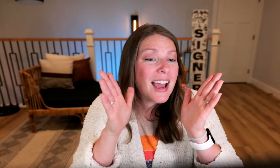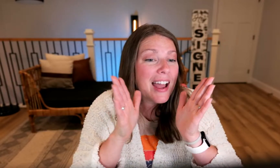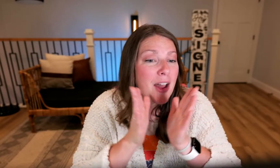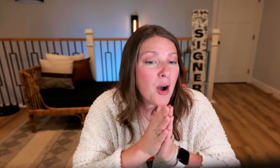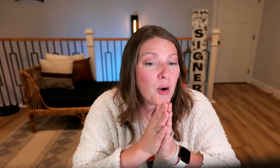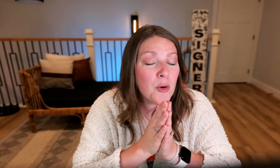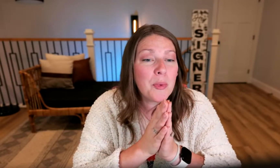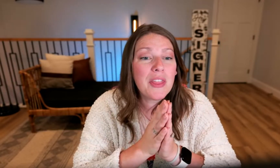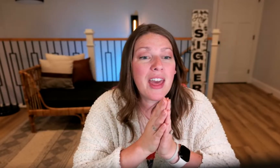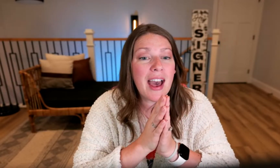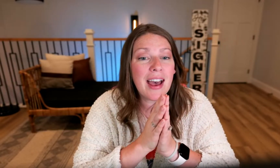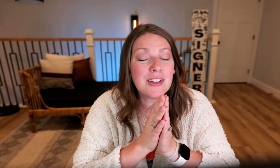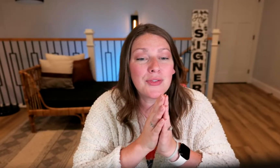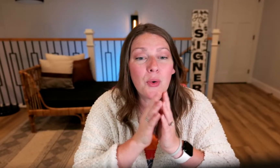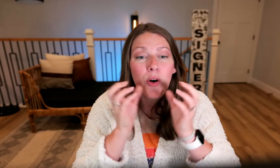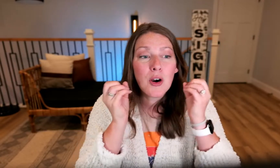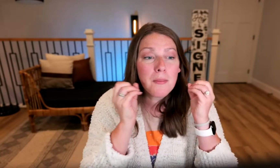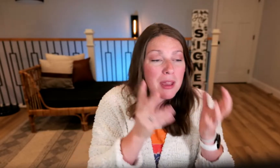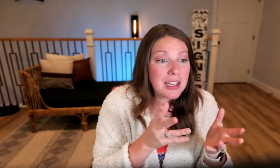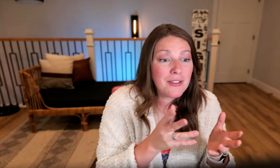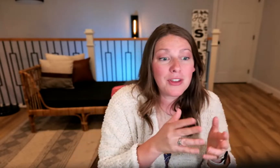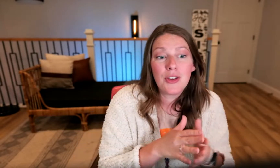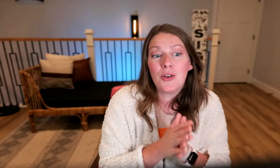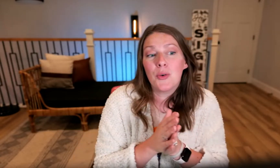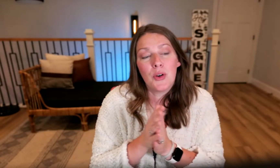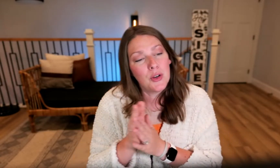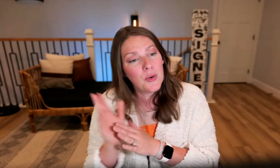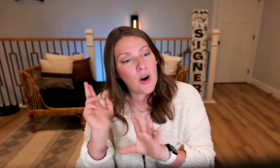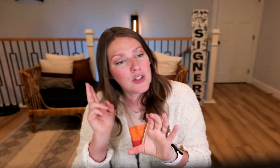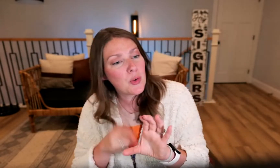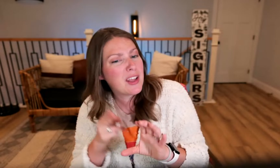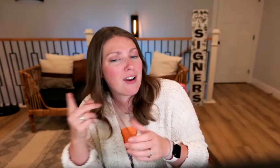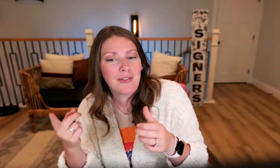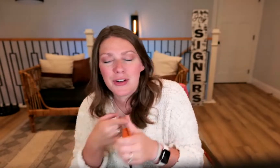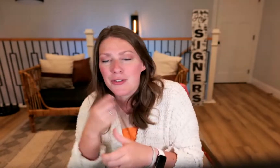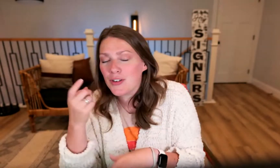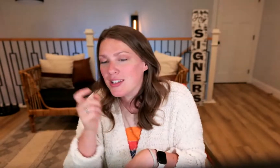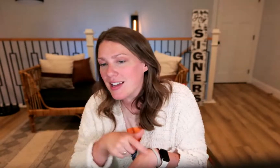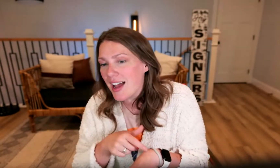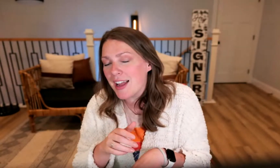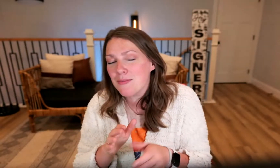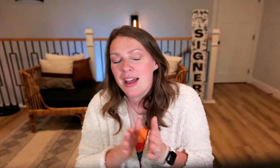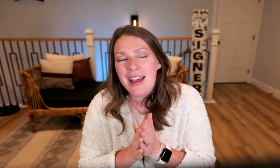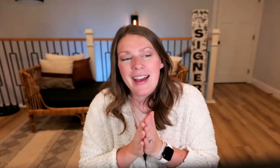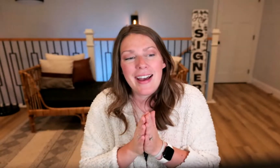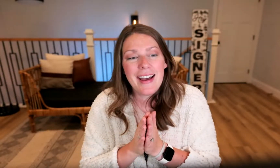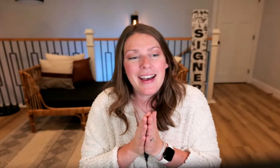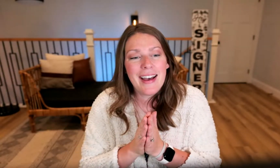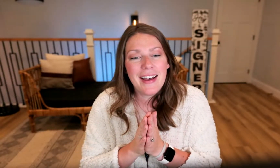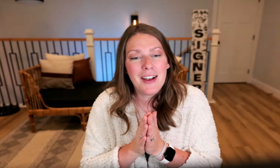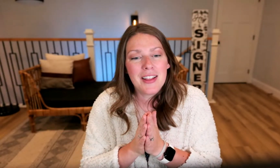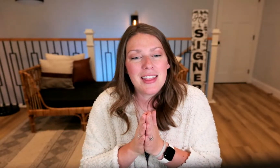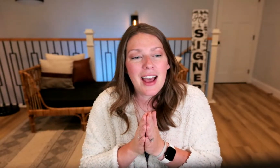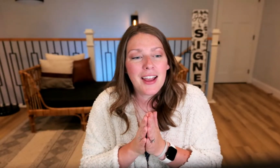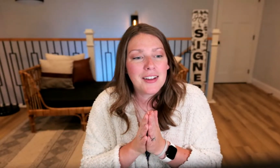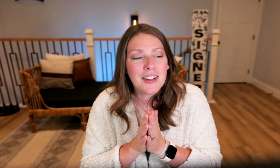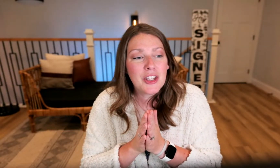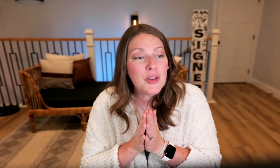I hope that for many of you who are joining on for your first time, that